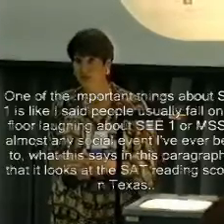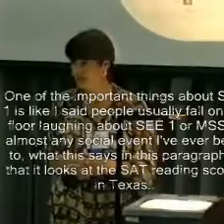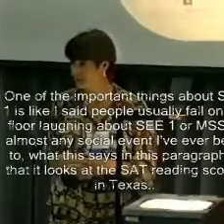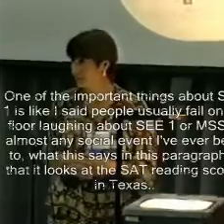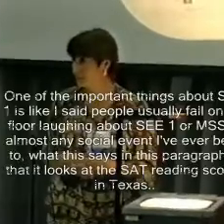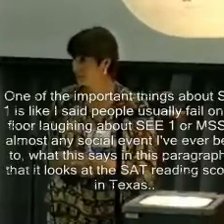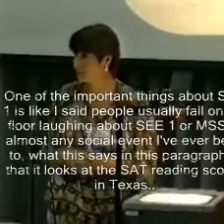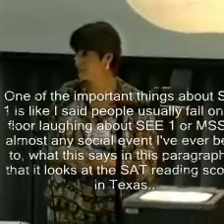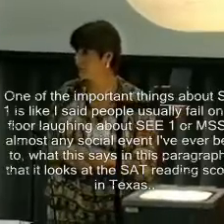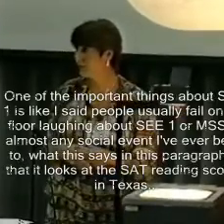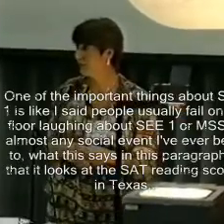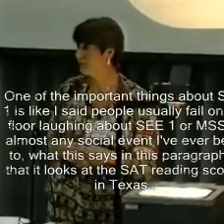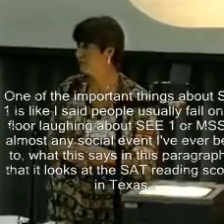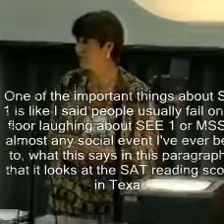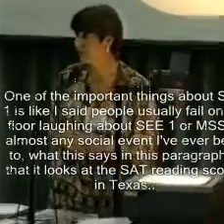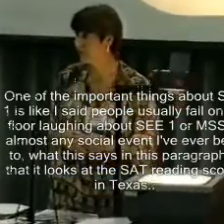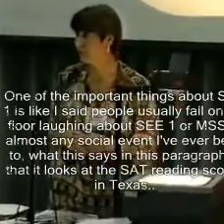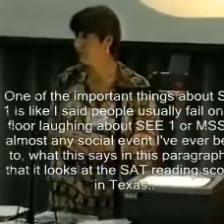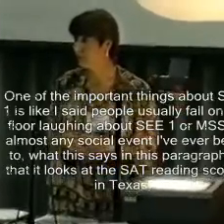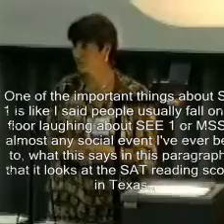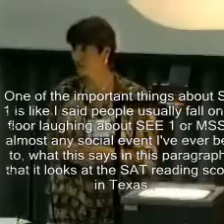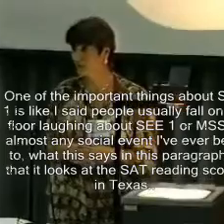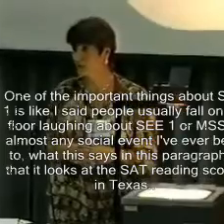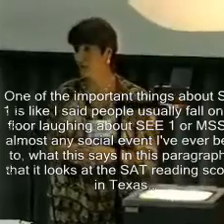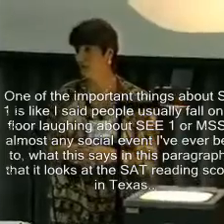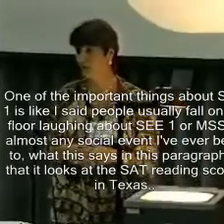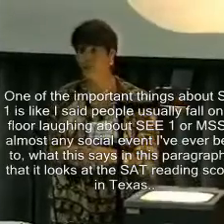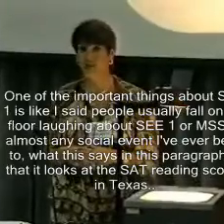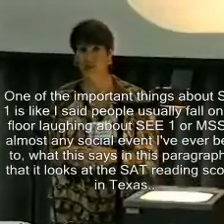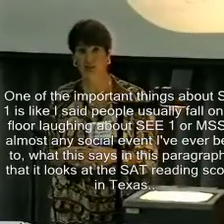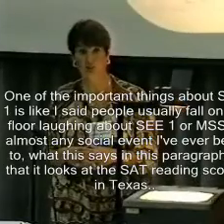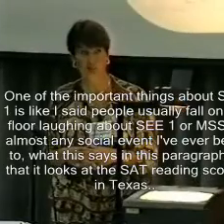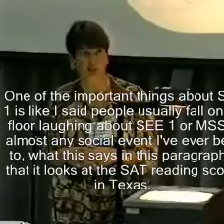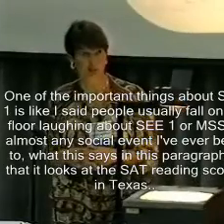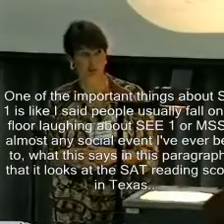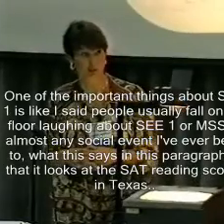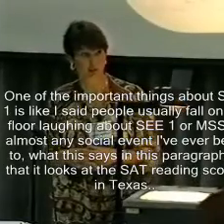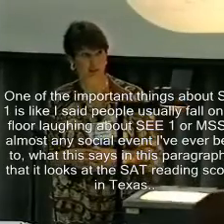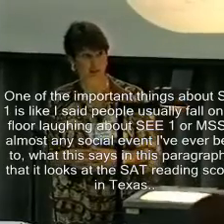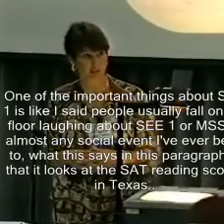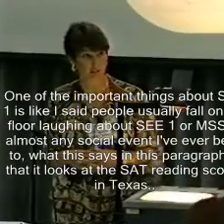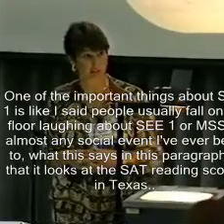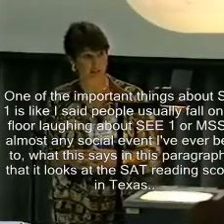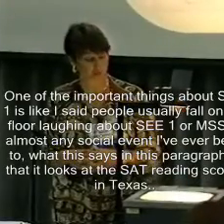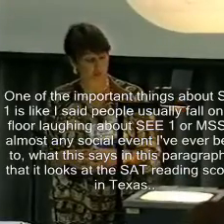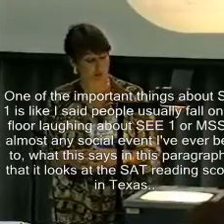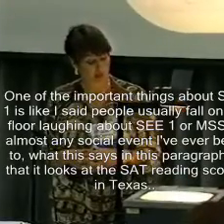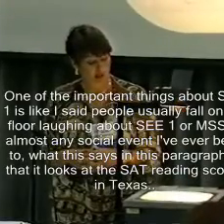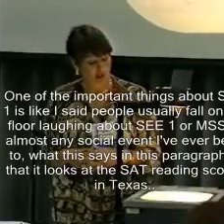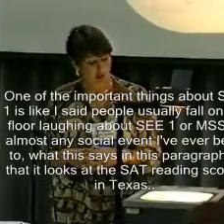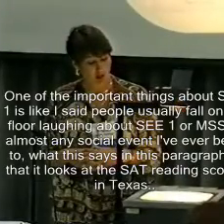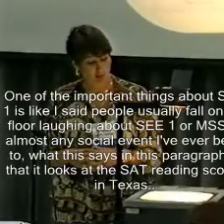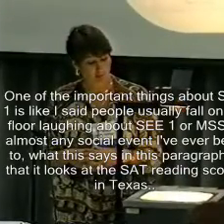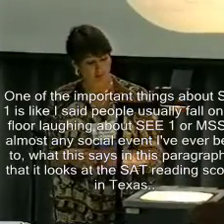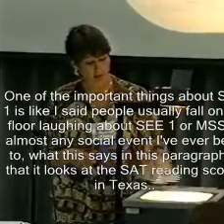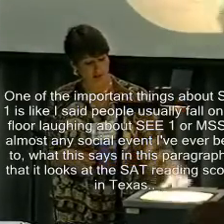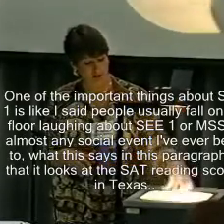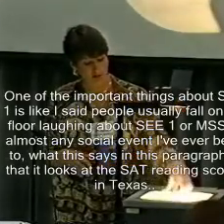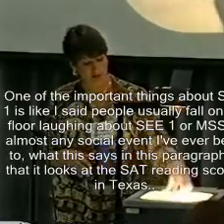like I said, people usually fall on the floor laughing about C1 or MSS at almost any social event I've ever been to. But